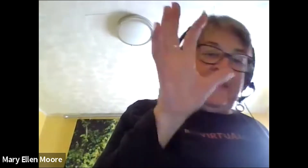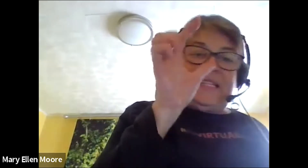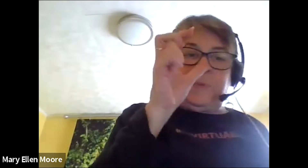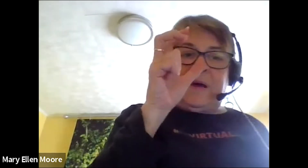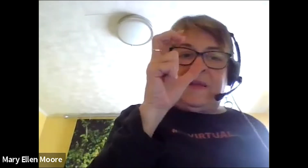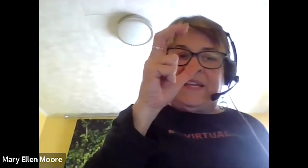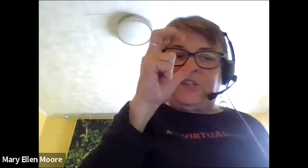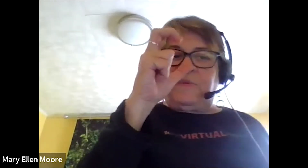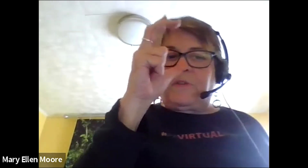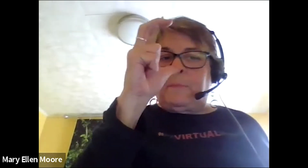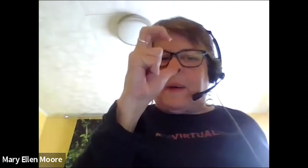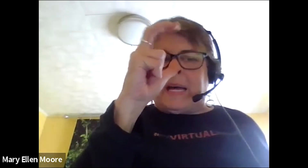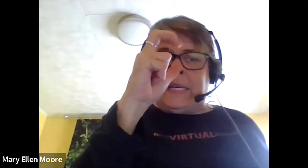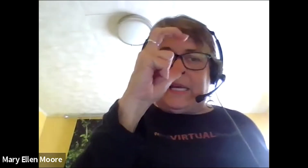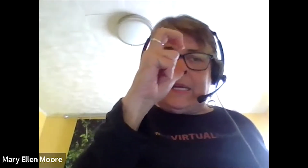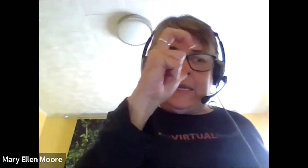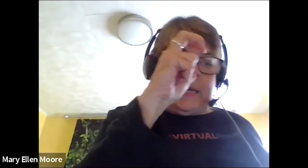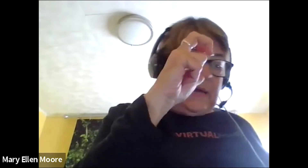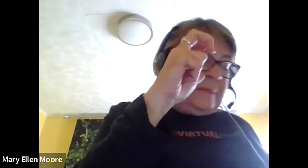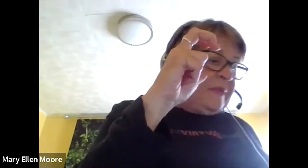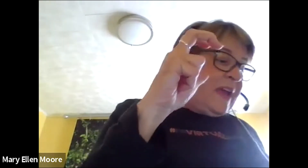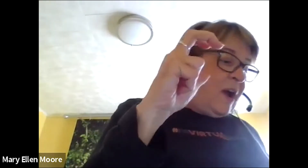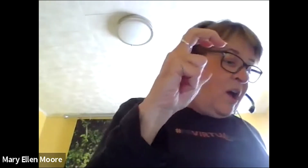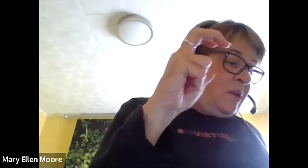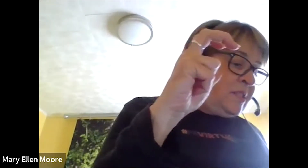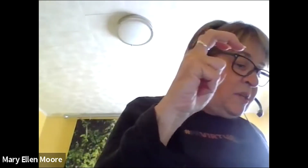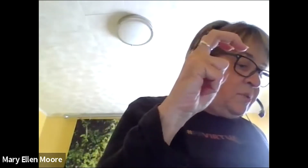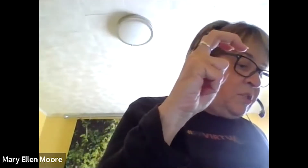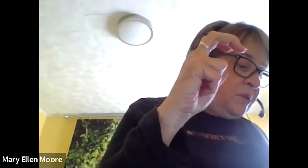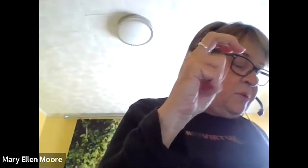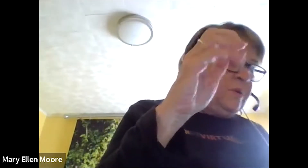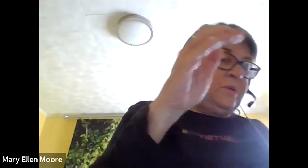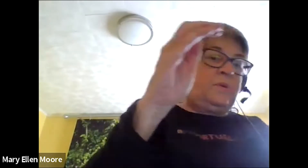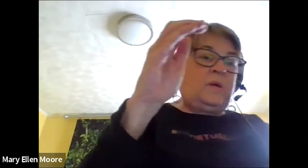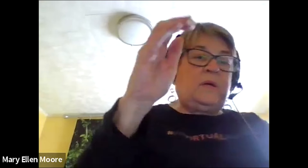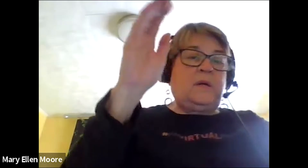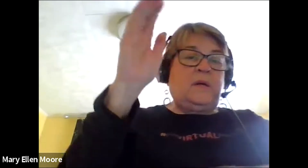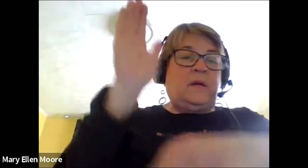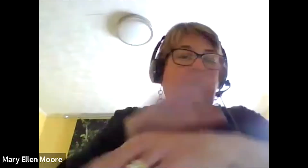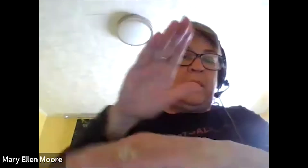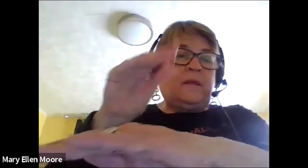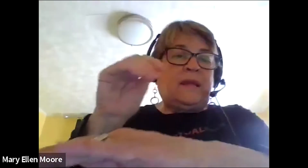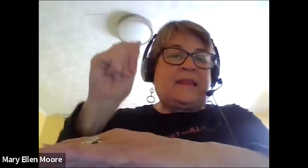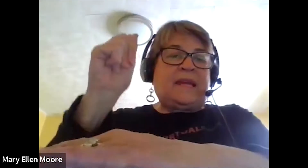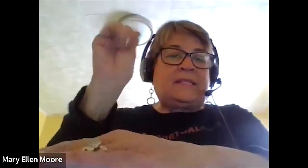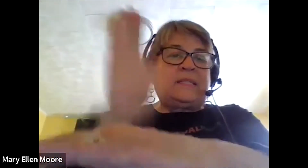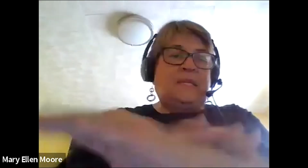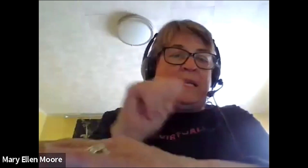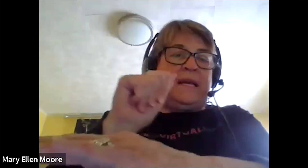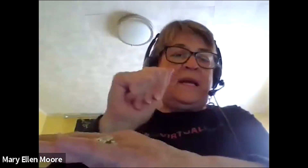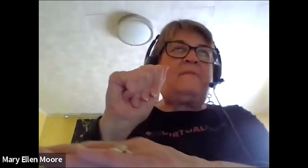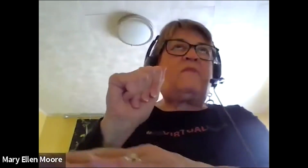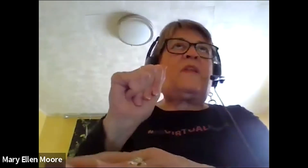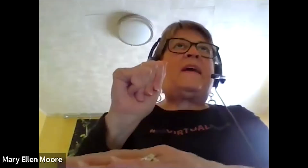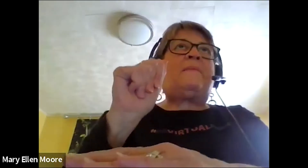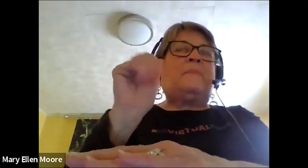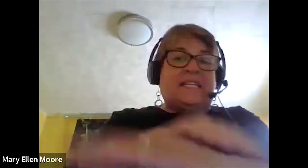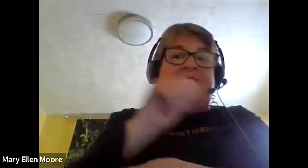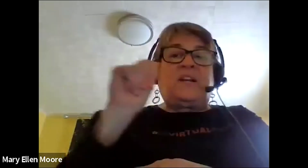This one they do for bug, but they also do like this for like mosquito